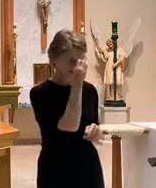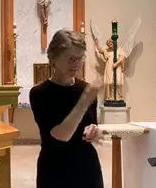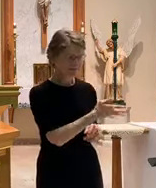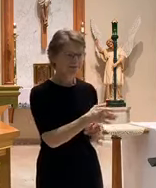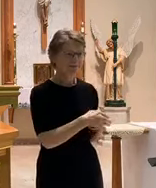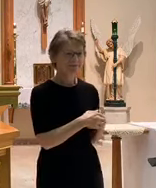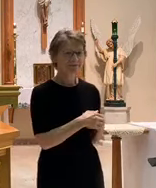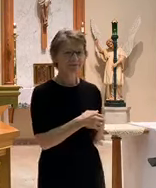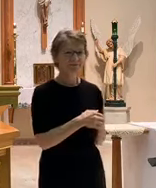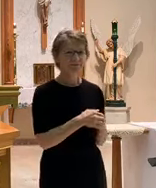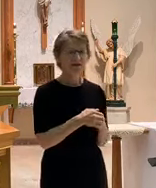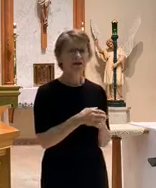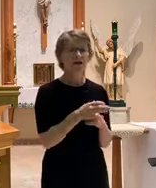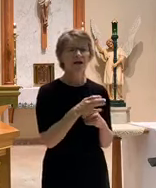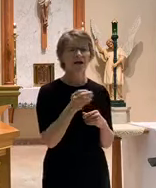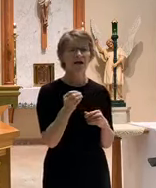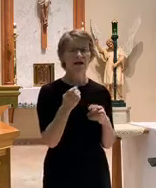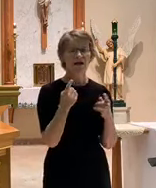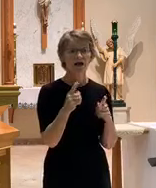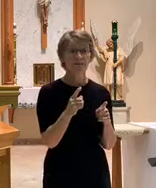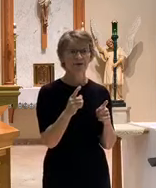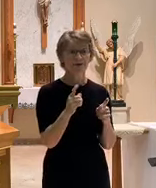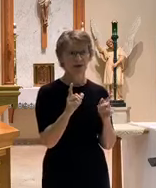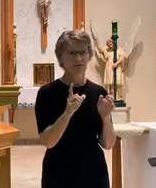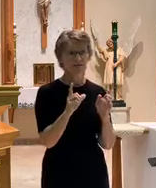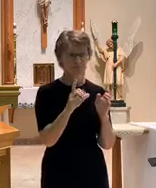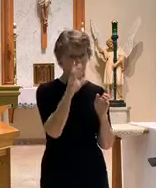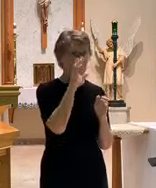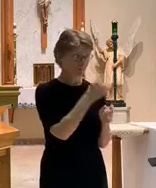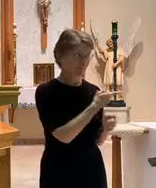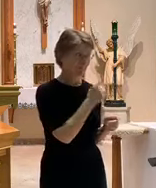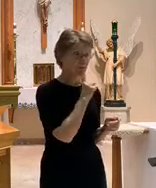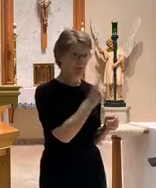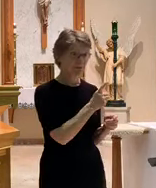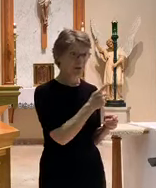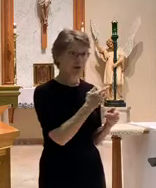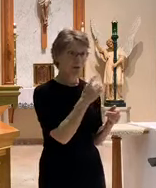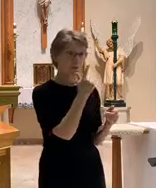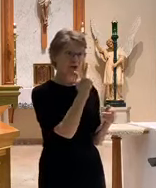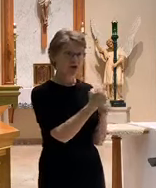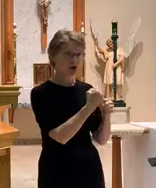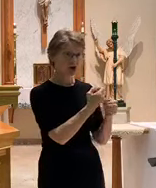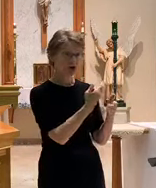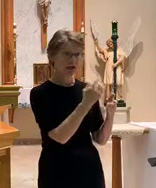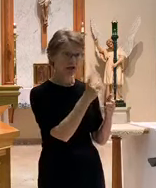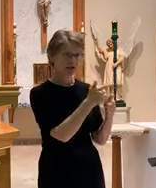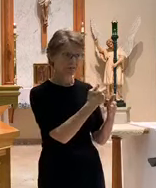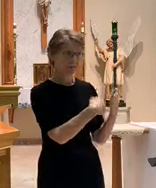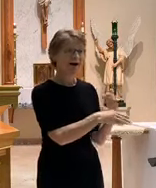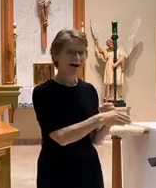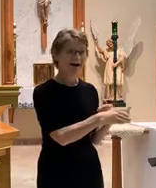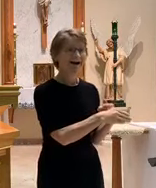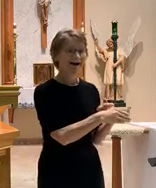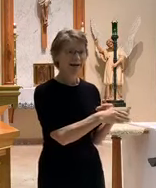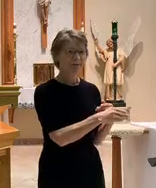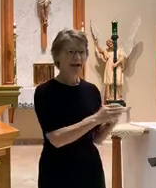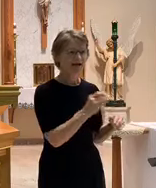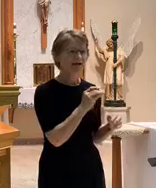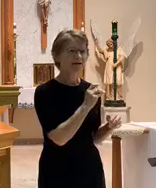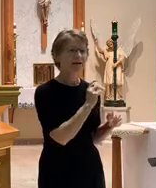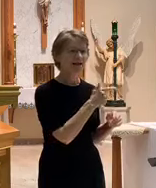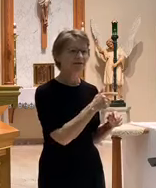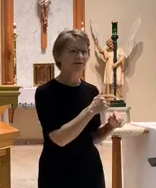Now, it also happened later on that that boy died. But the prophet, Elisha,